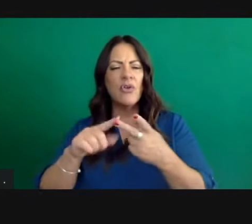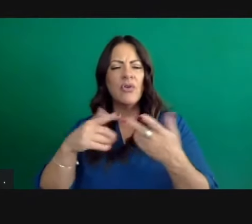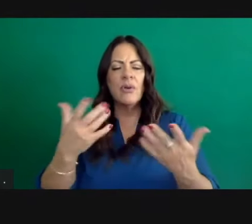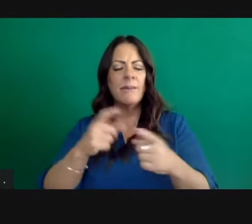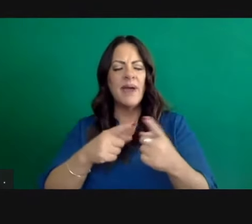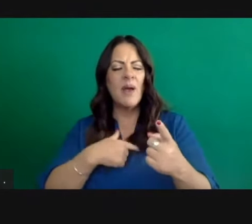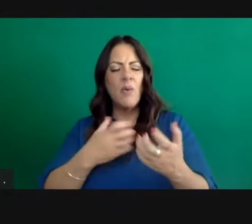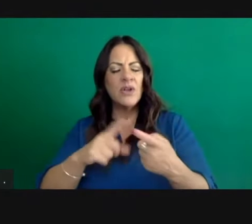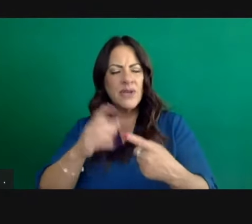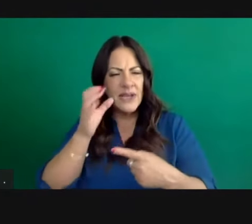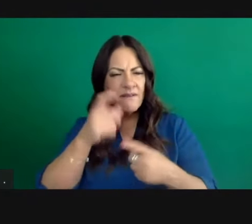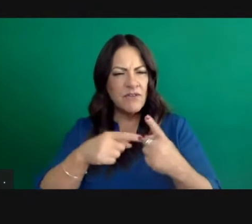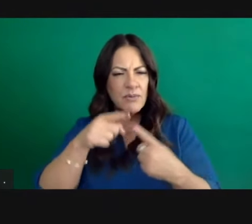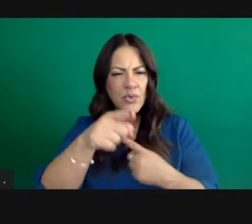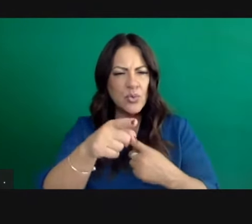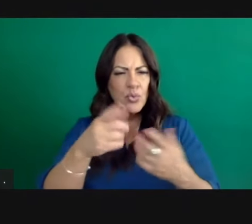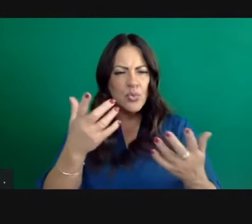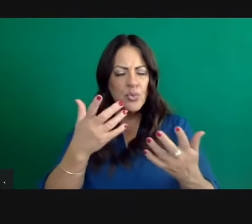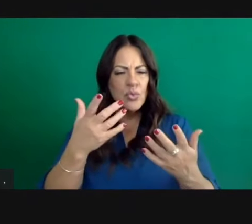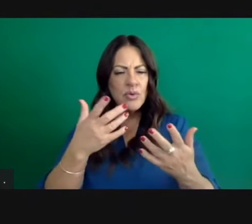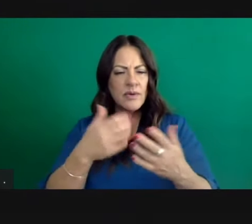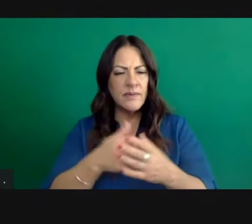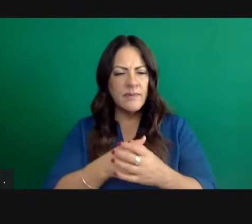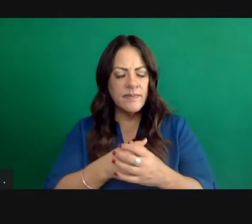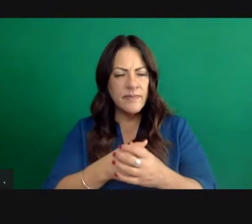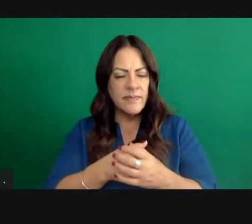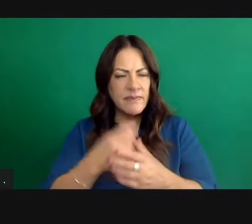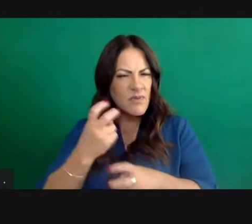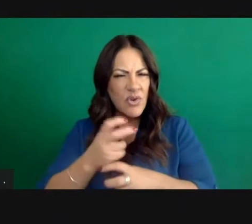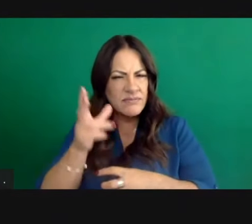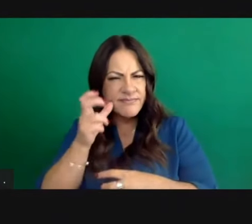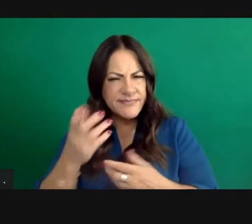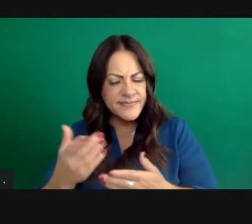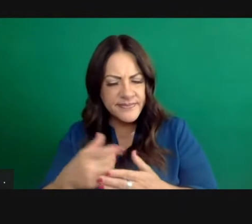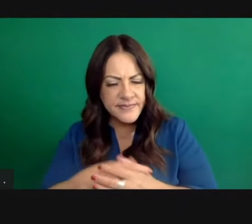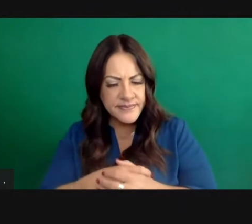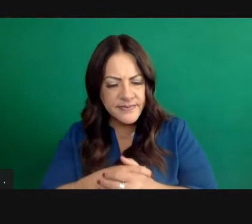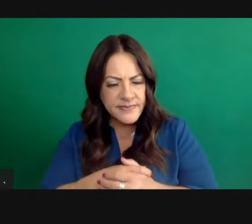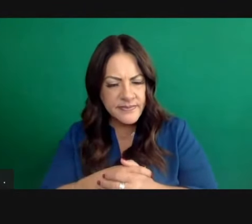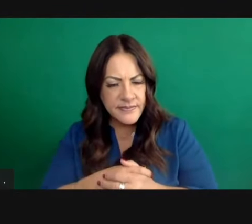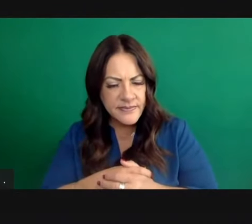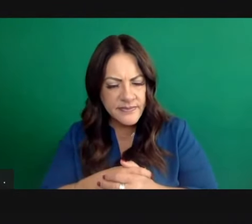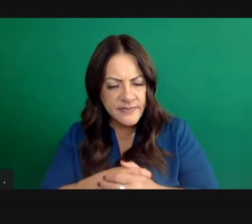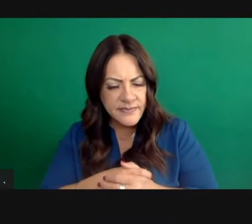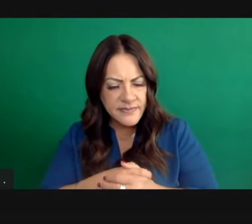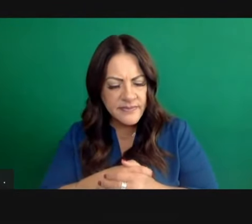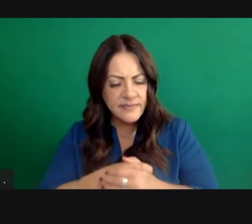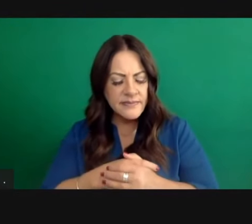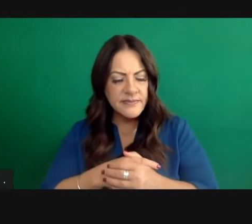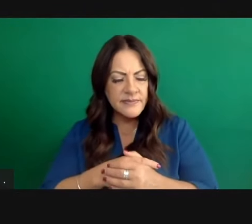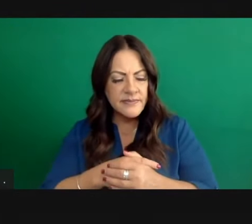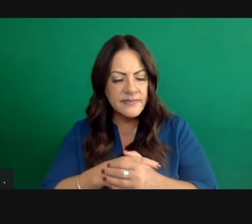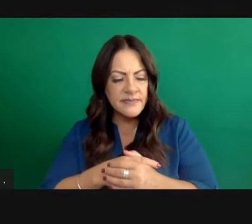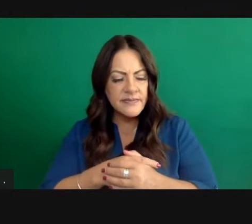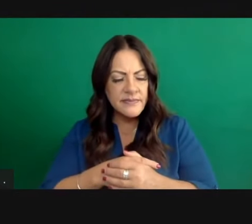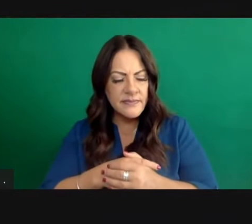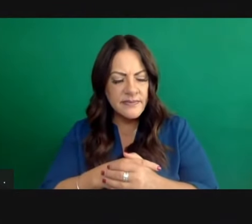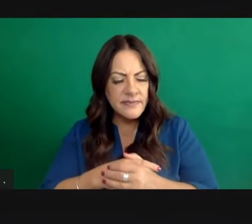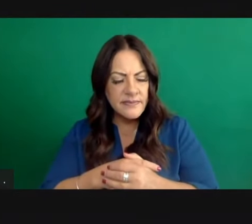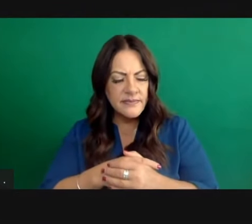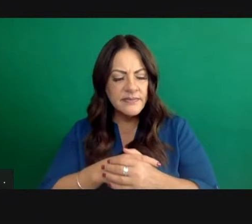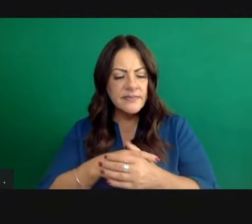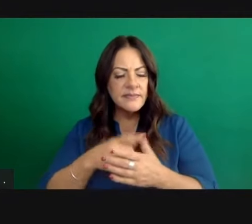you. Can California come up with a replacement plan if the High Court does strike down Obamacare wholly or in